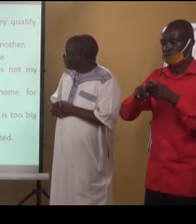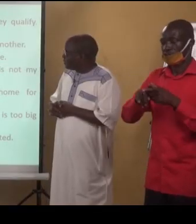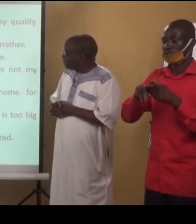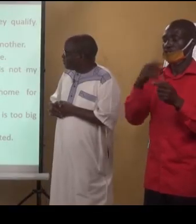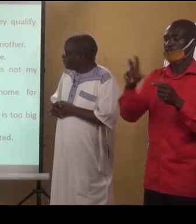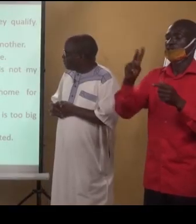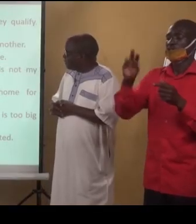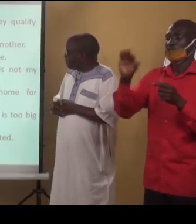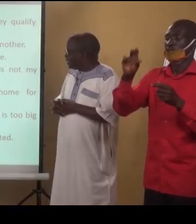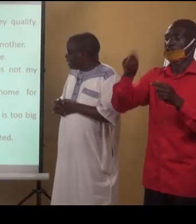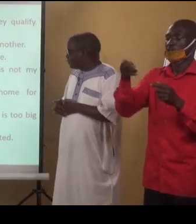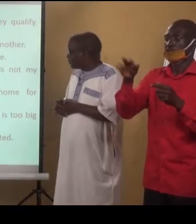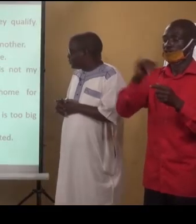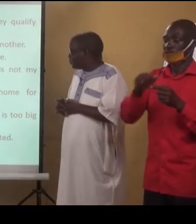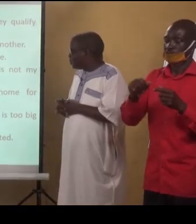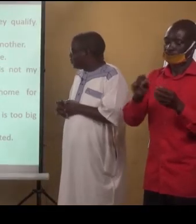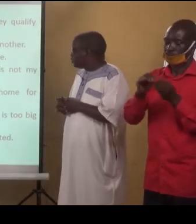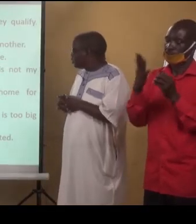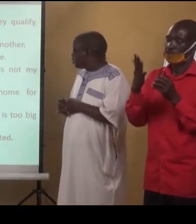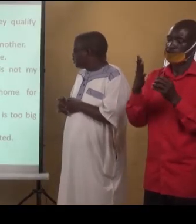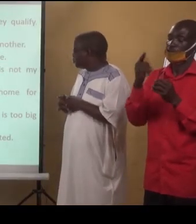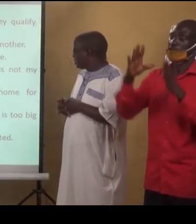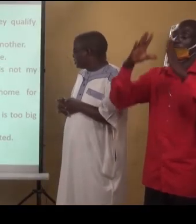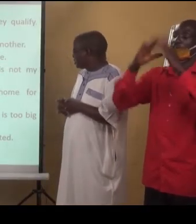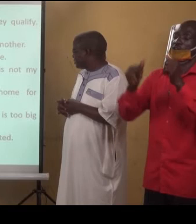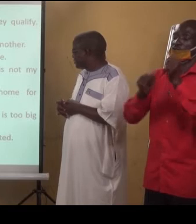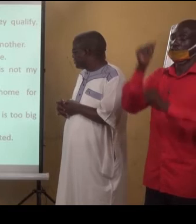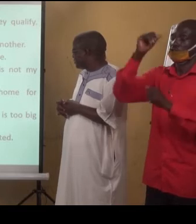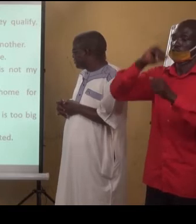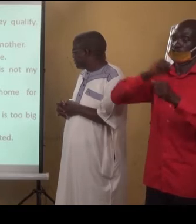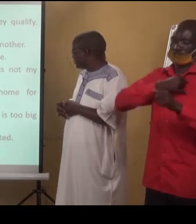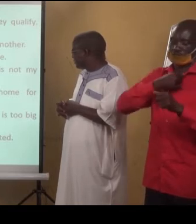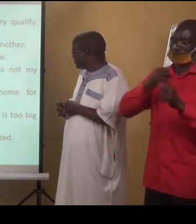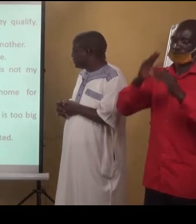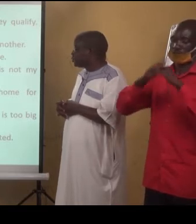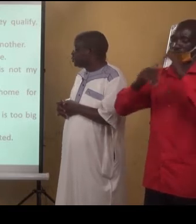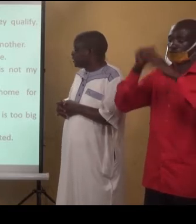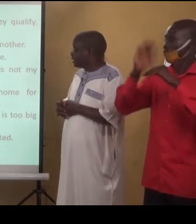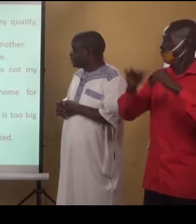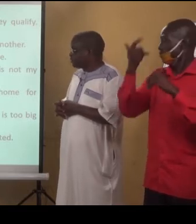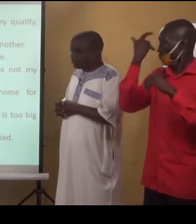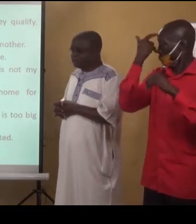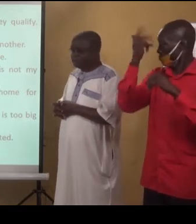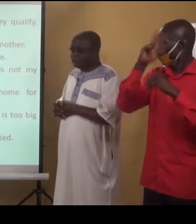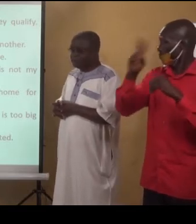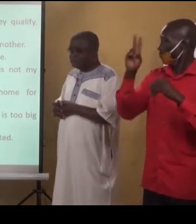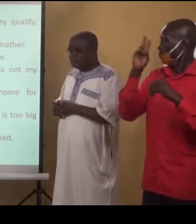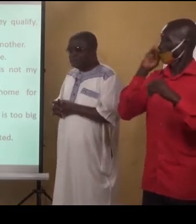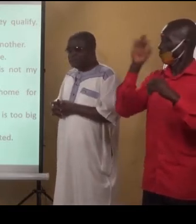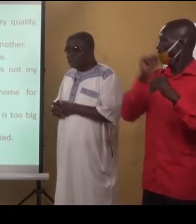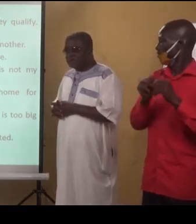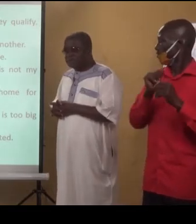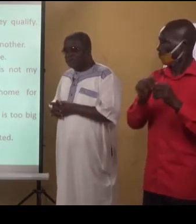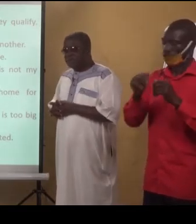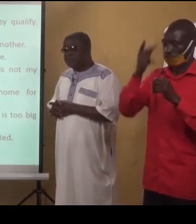Number 5, the house which John built for his parents is too big for them.